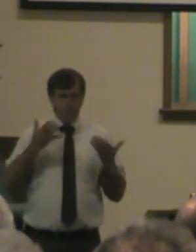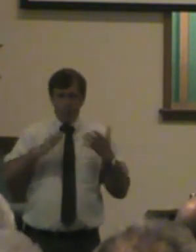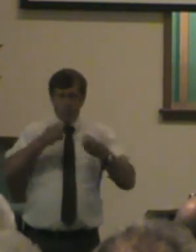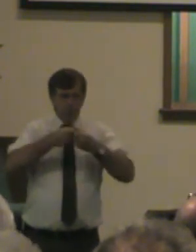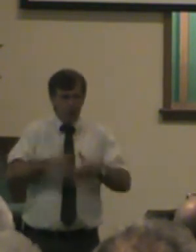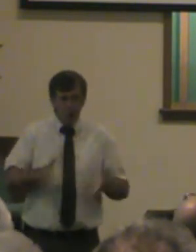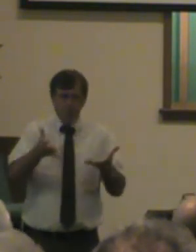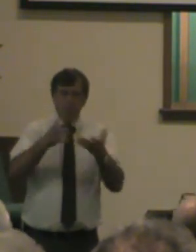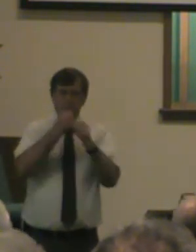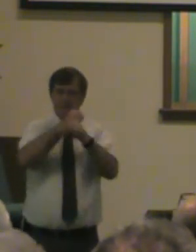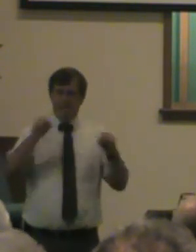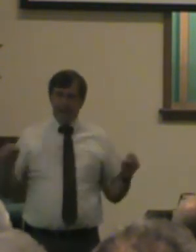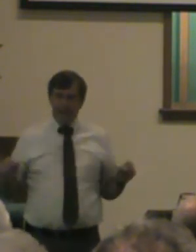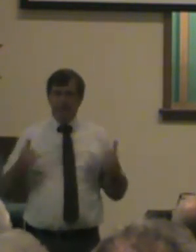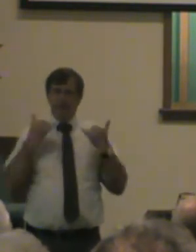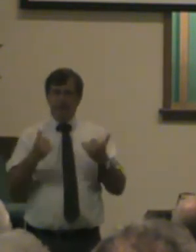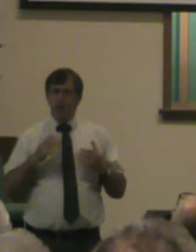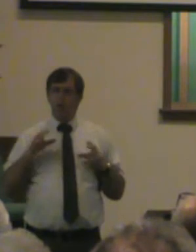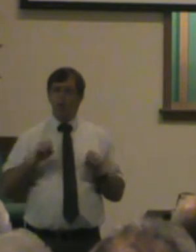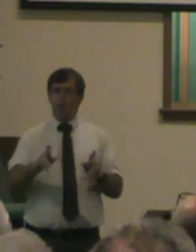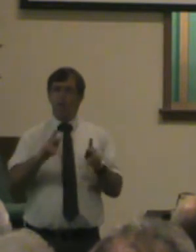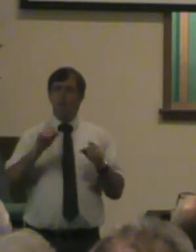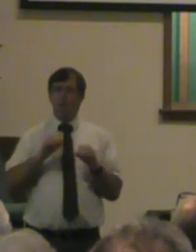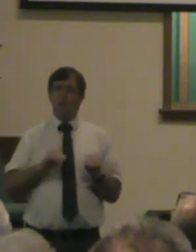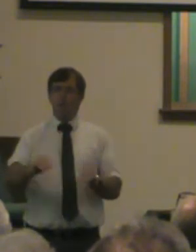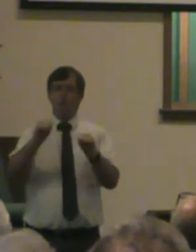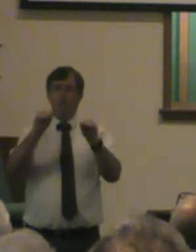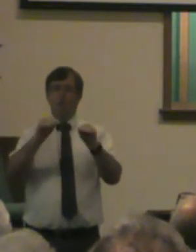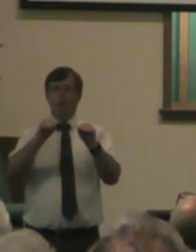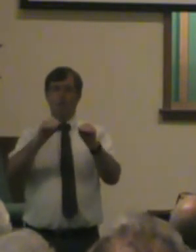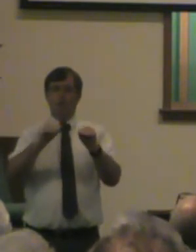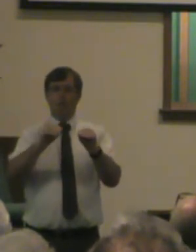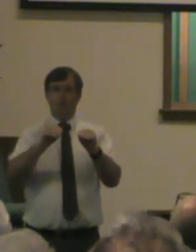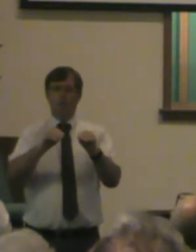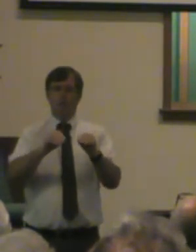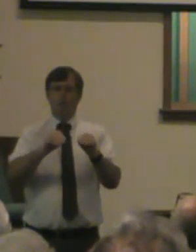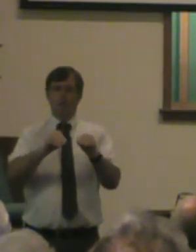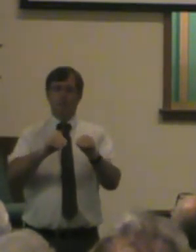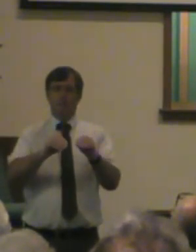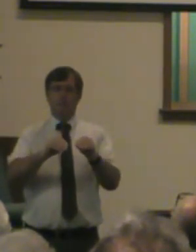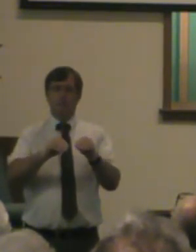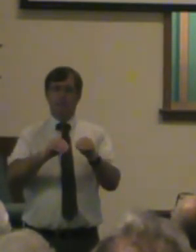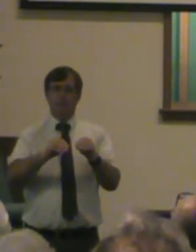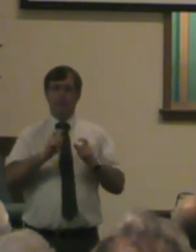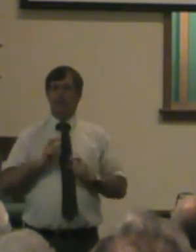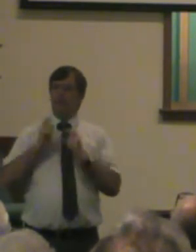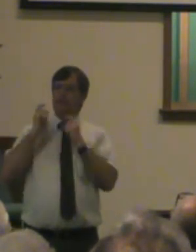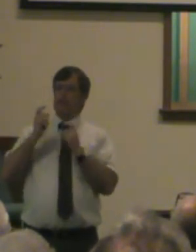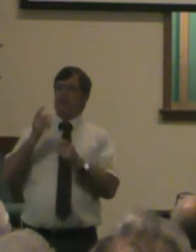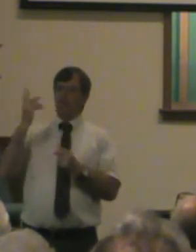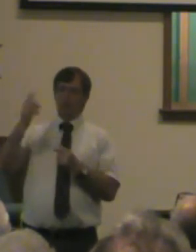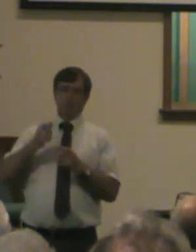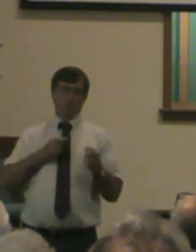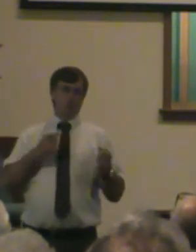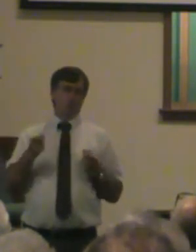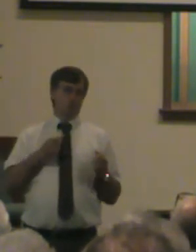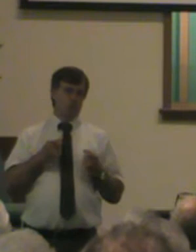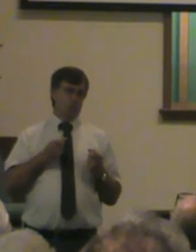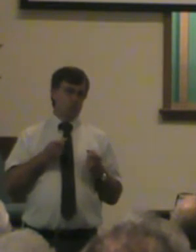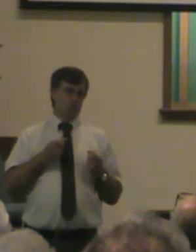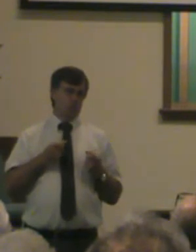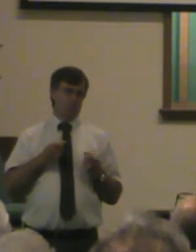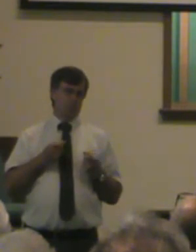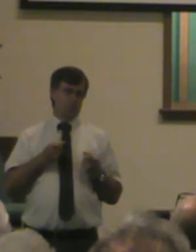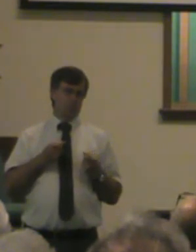want you to be saved. This is your chance to move. But it depends on your desire to give him control and direction over